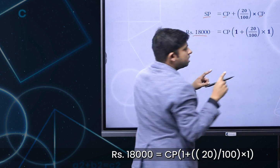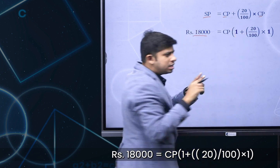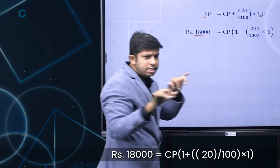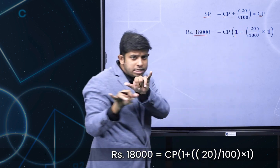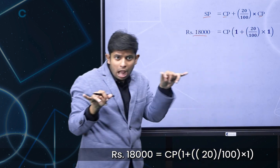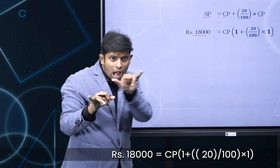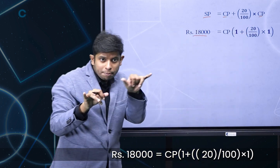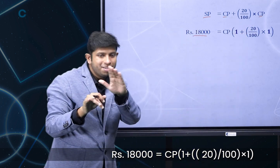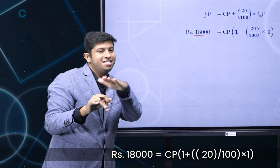1.